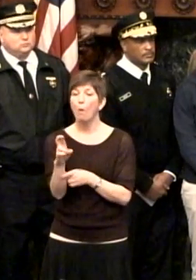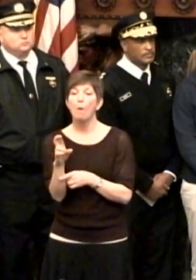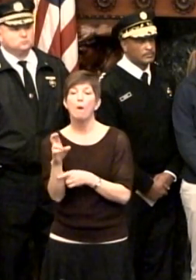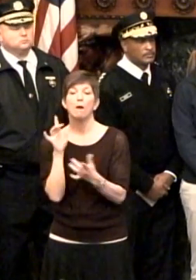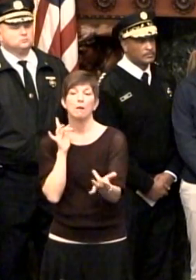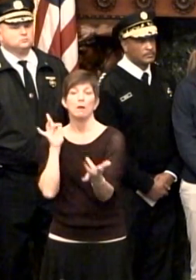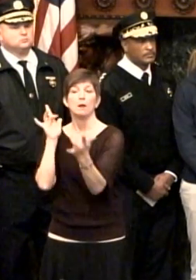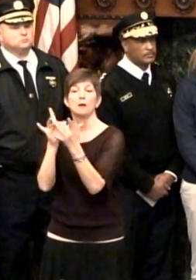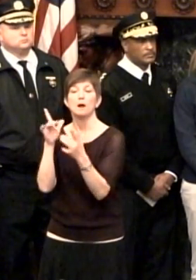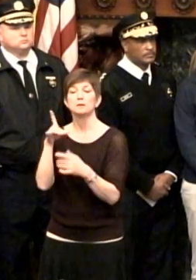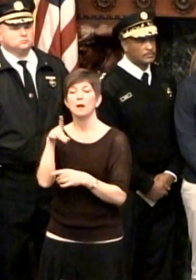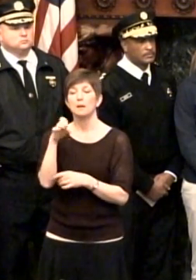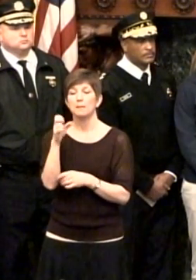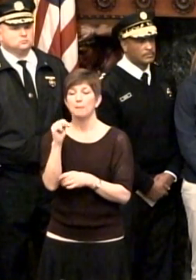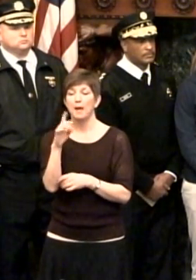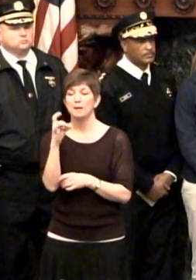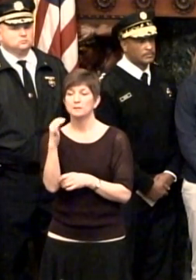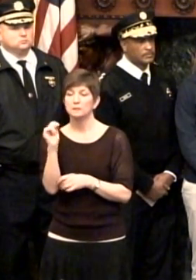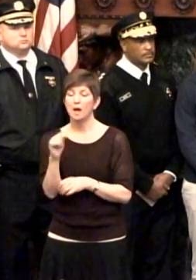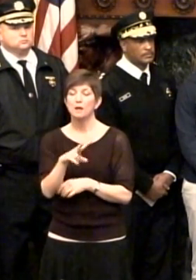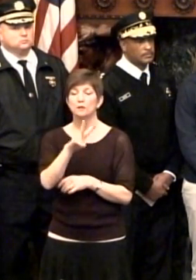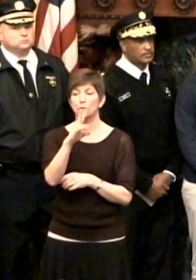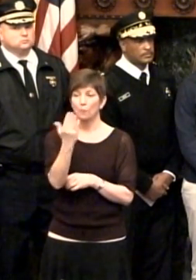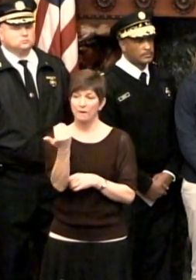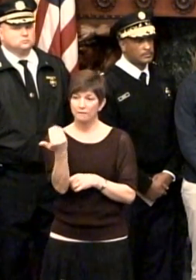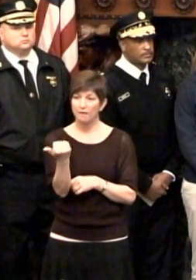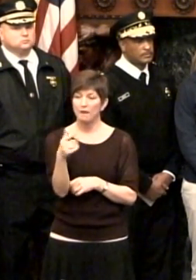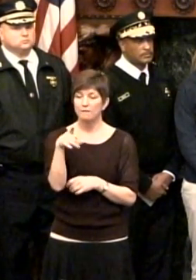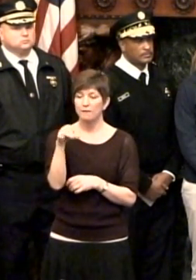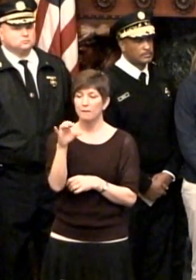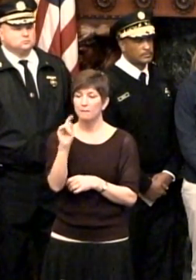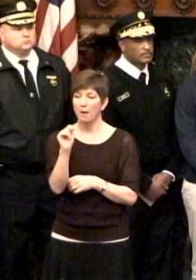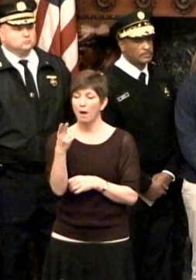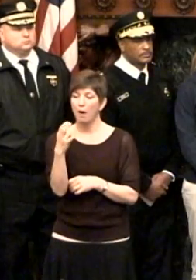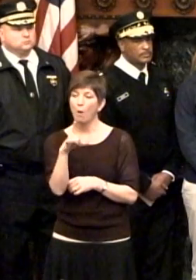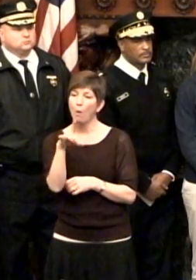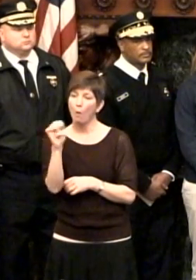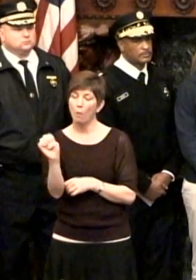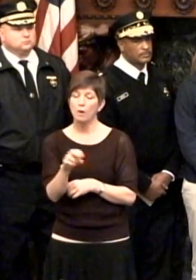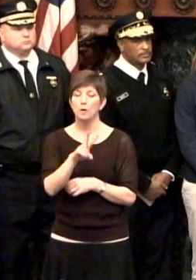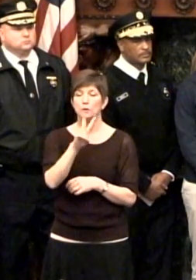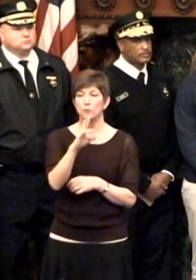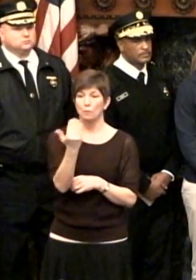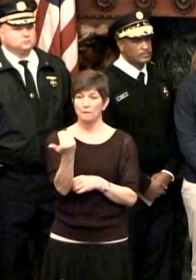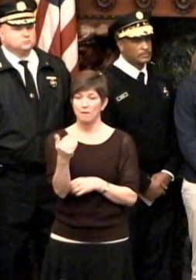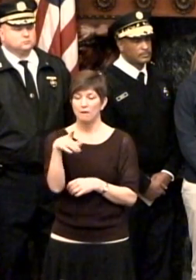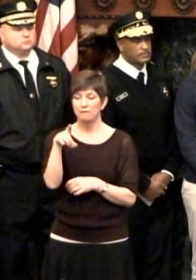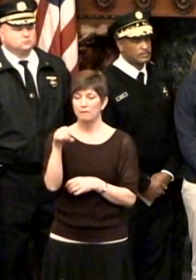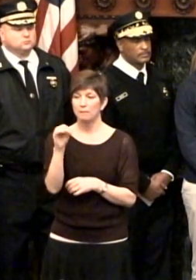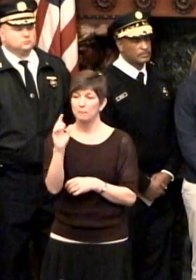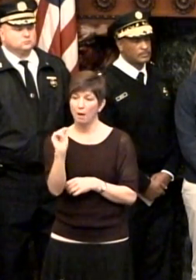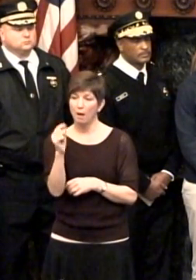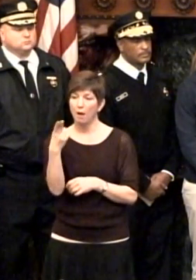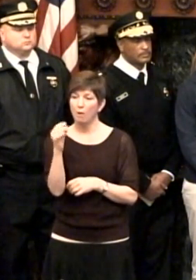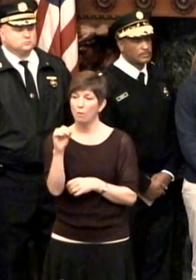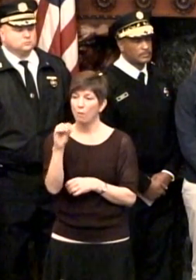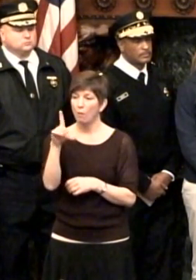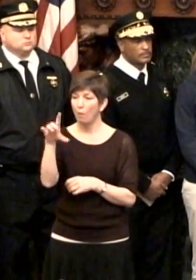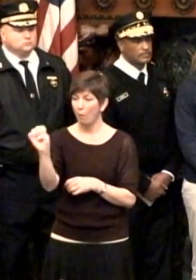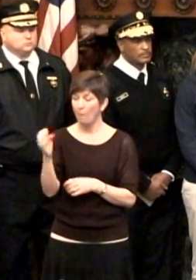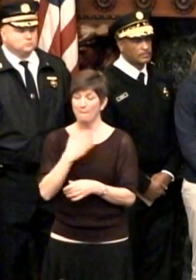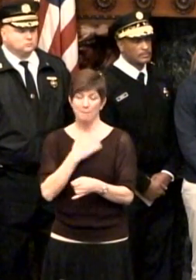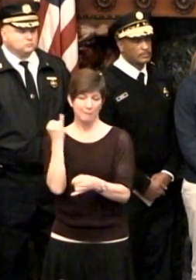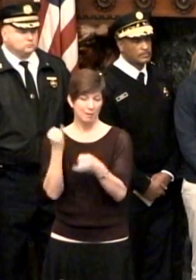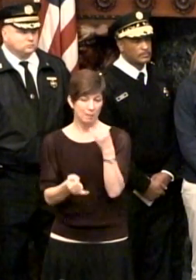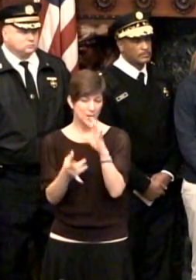can contact PennDOT at 215-POTHOLE. That's 215-POTHOLE. And the last thing I wanted